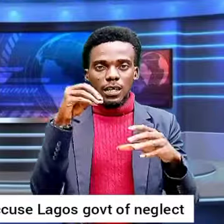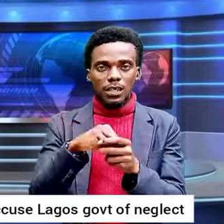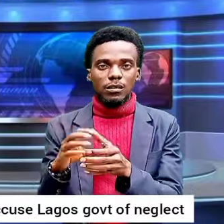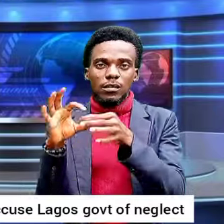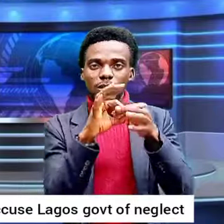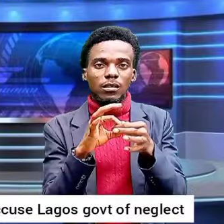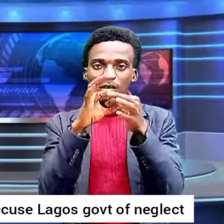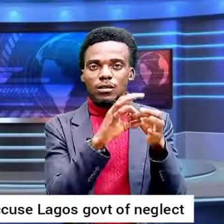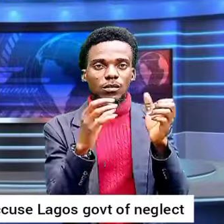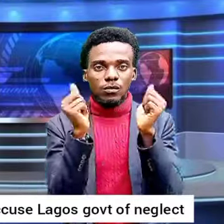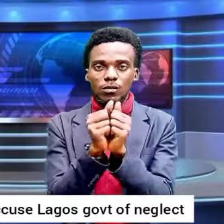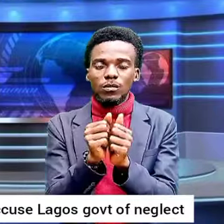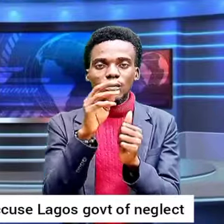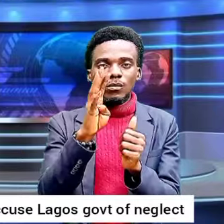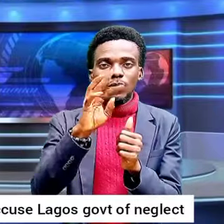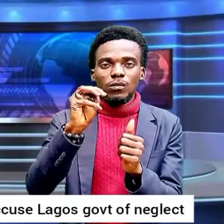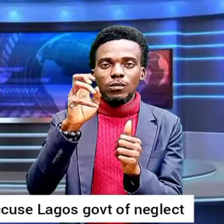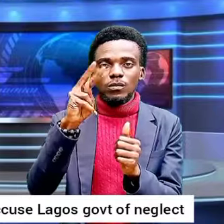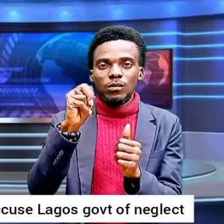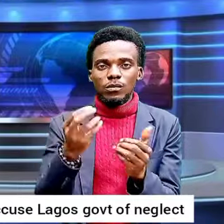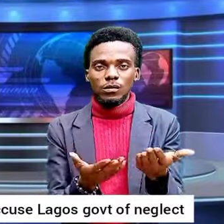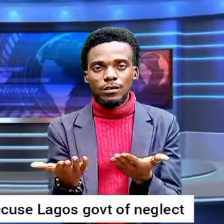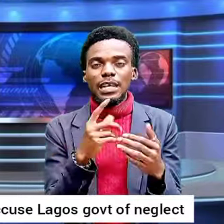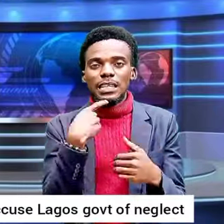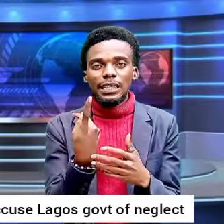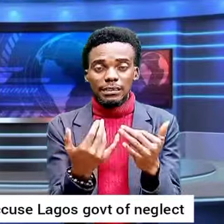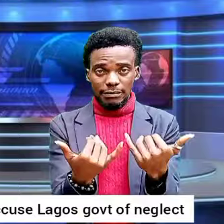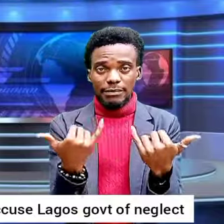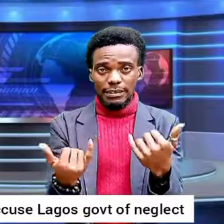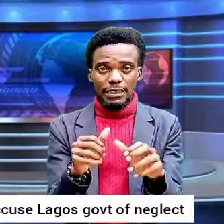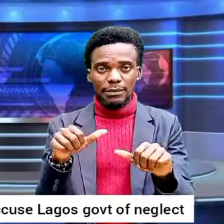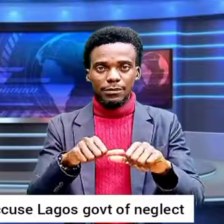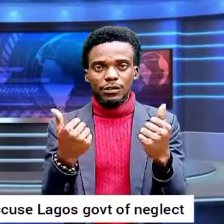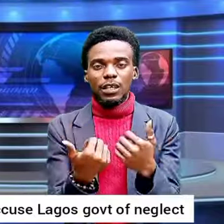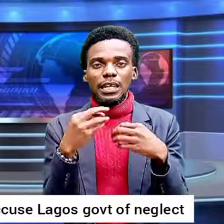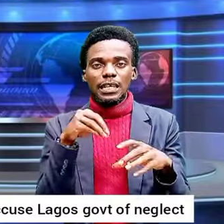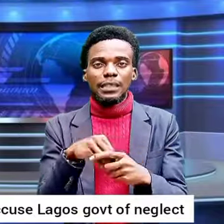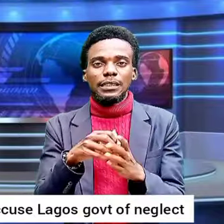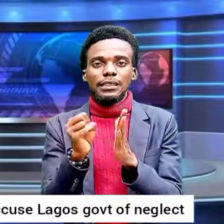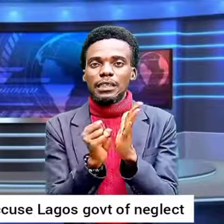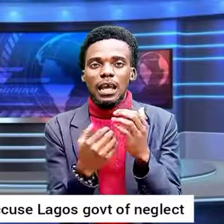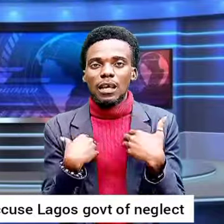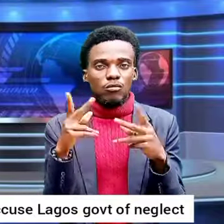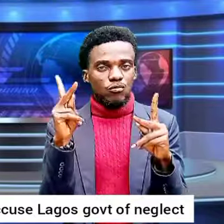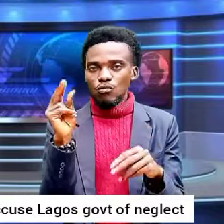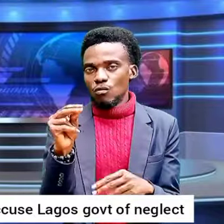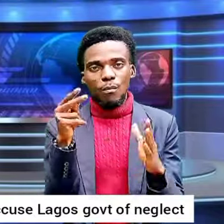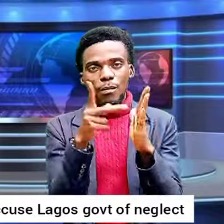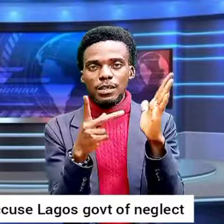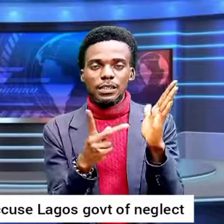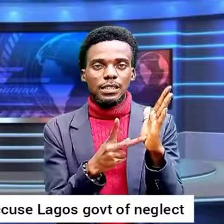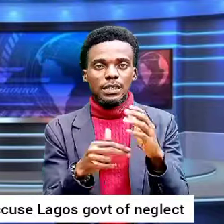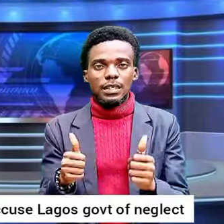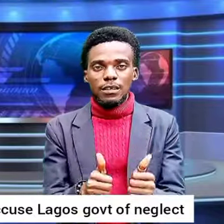with Bo News Service, said the current administration in the state had no policy direction for